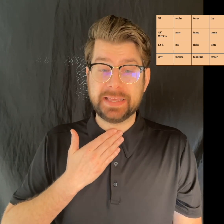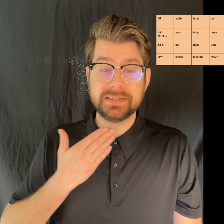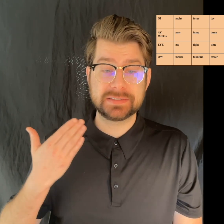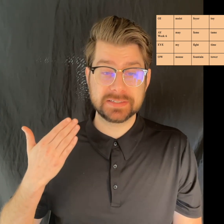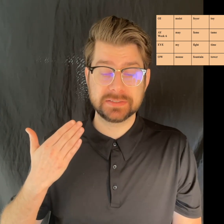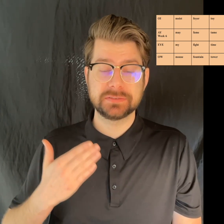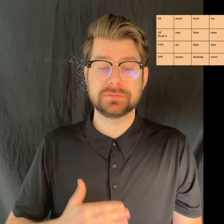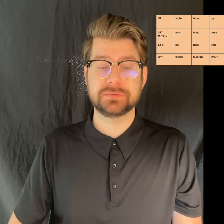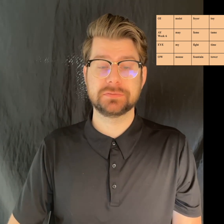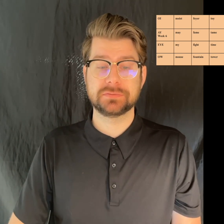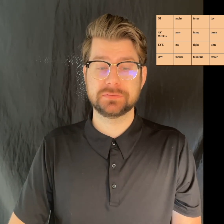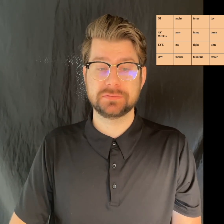fight,